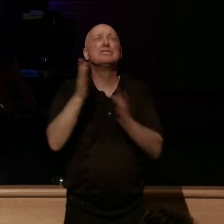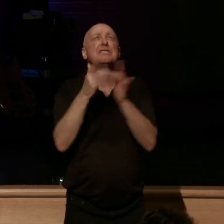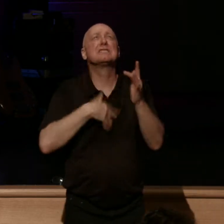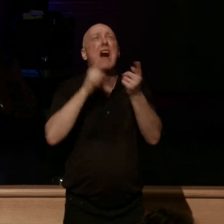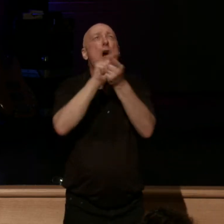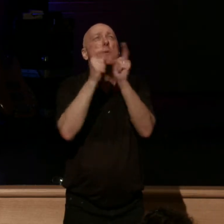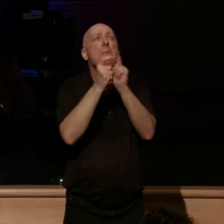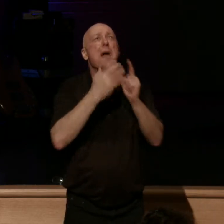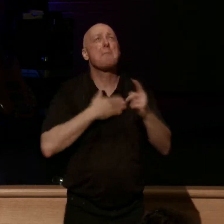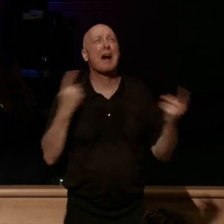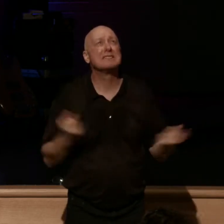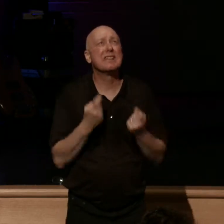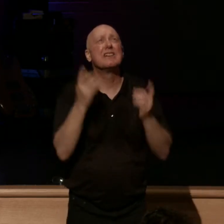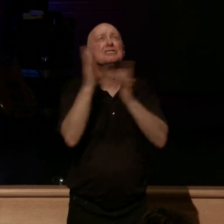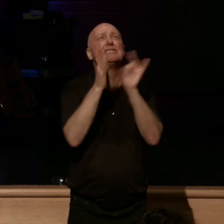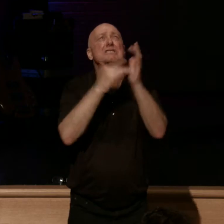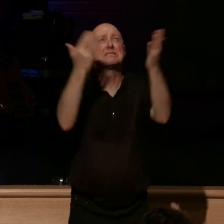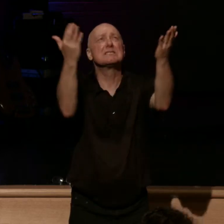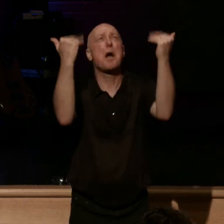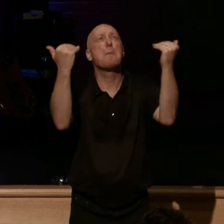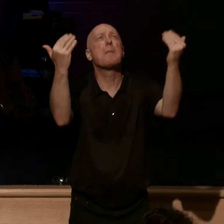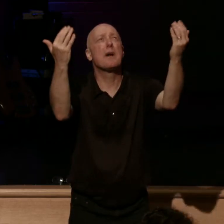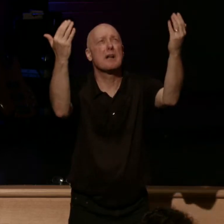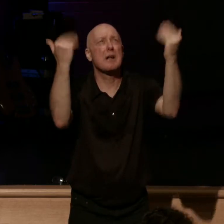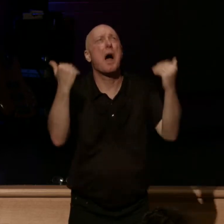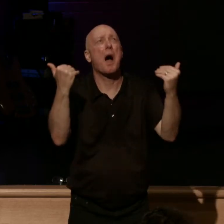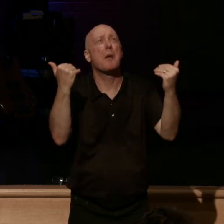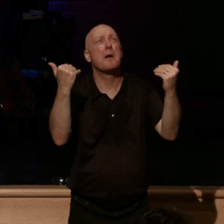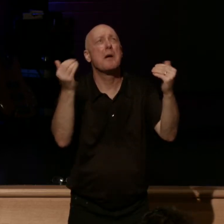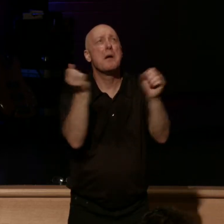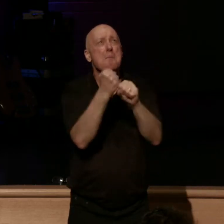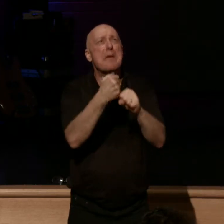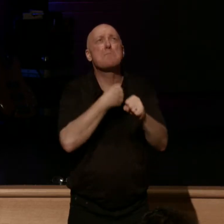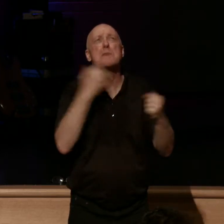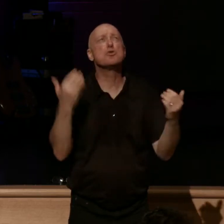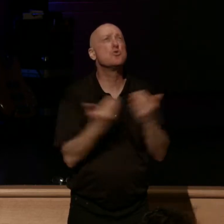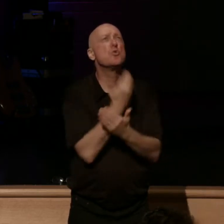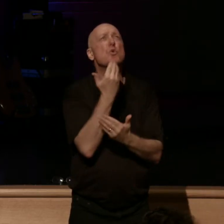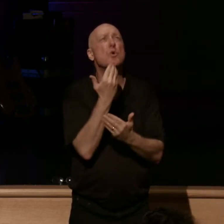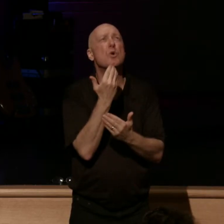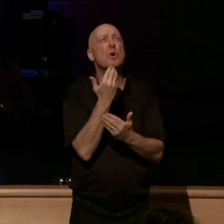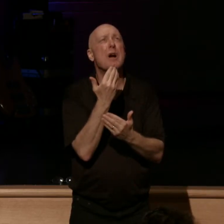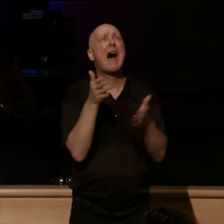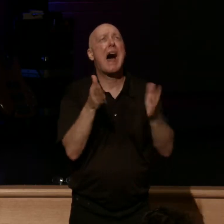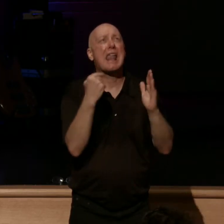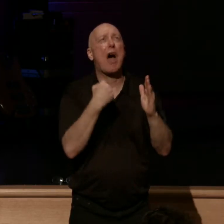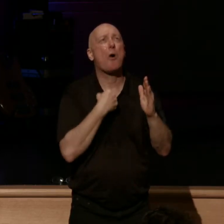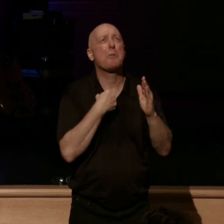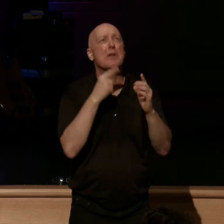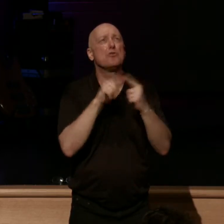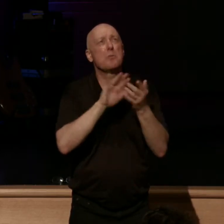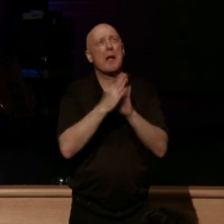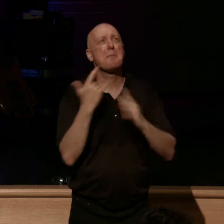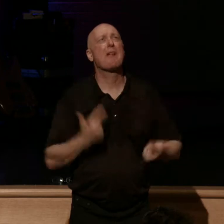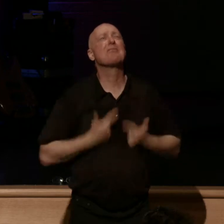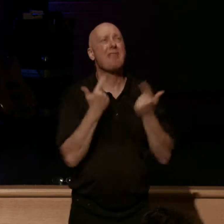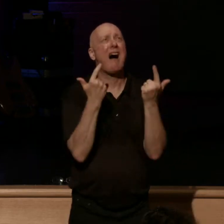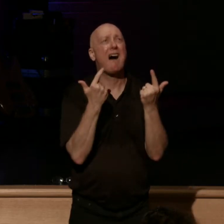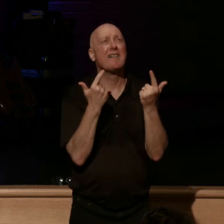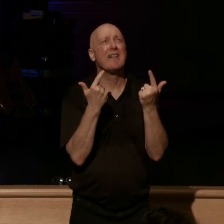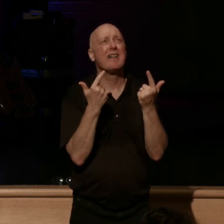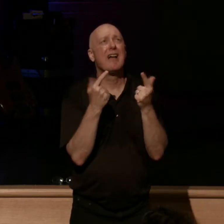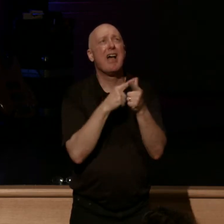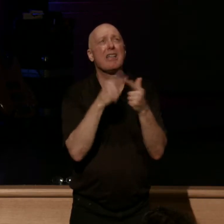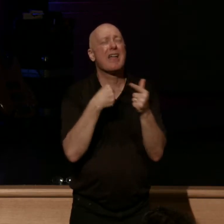my sin. Jesus, come and make me new. Allow me to come alive that